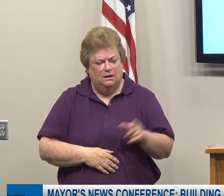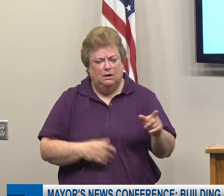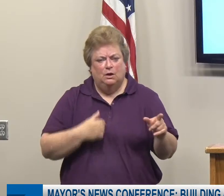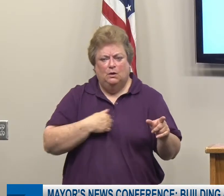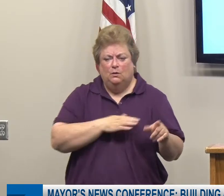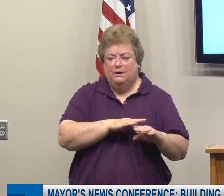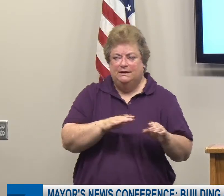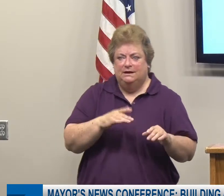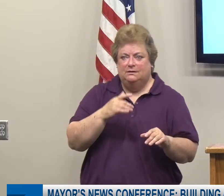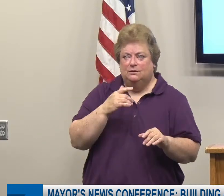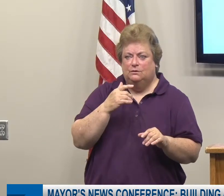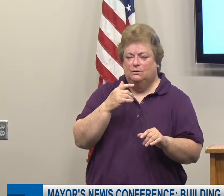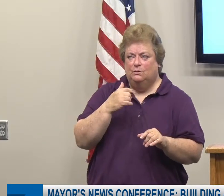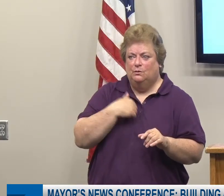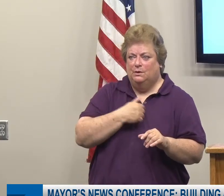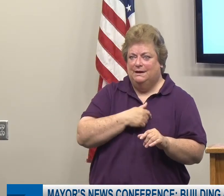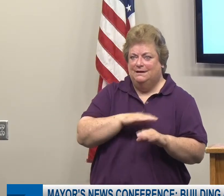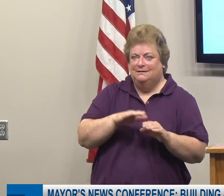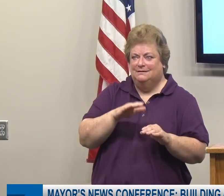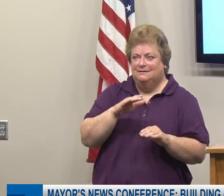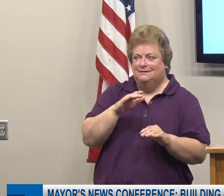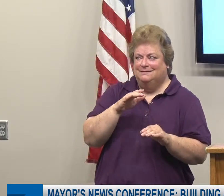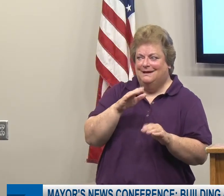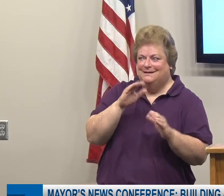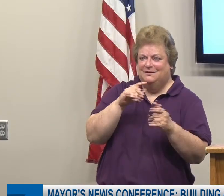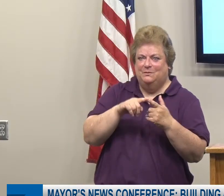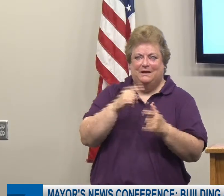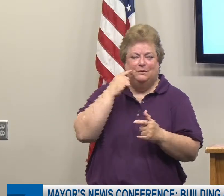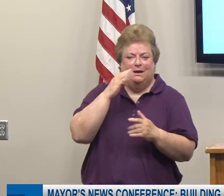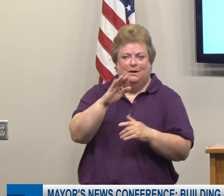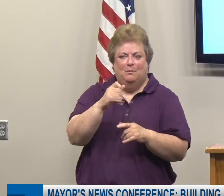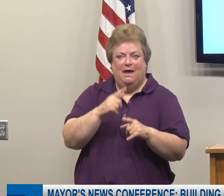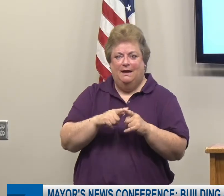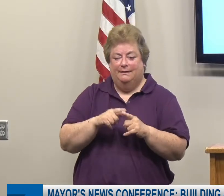originally hearing back on the COPS grant until the fall, so I